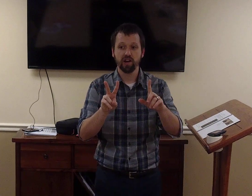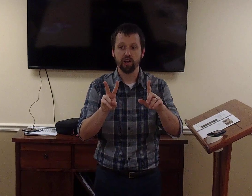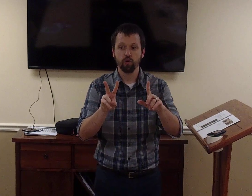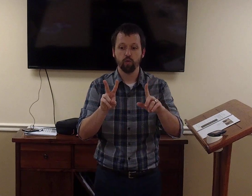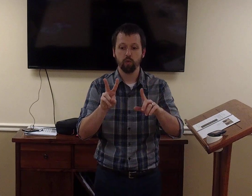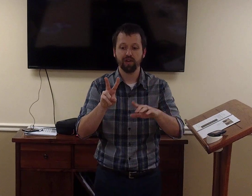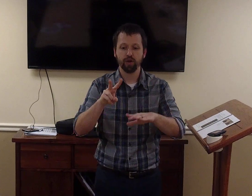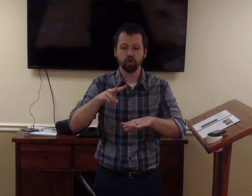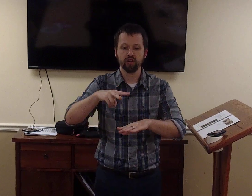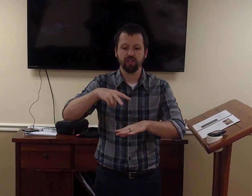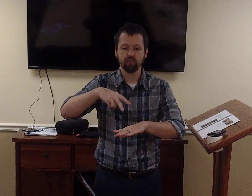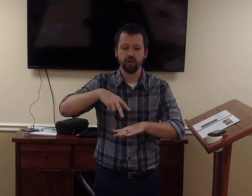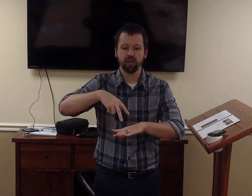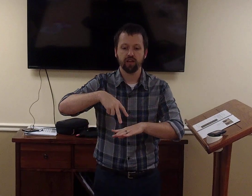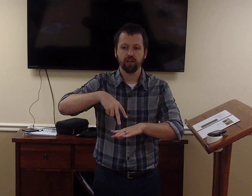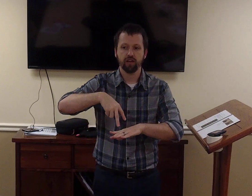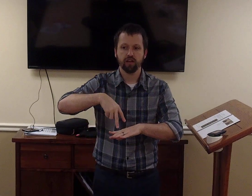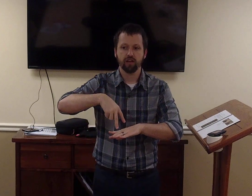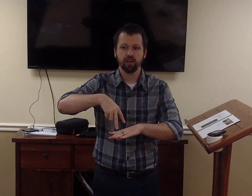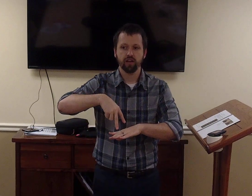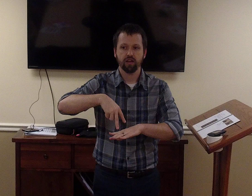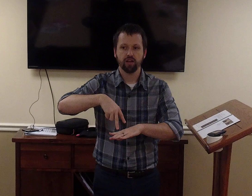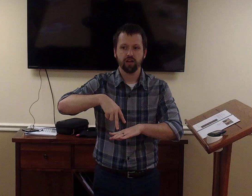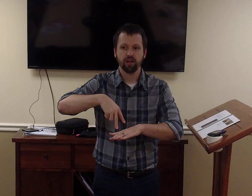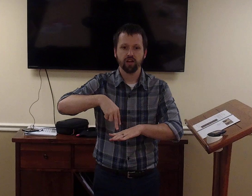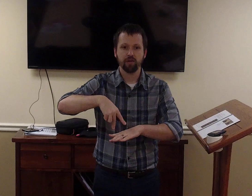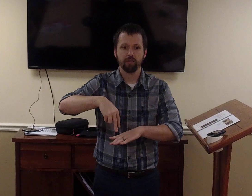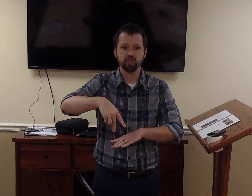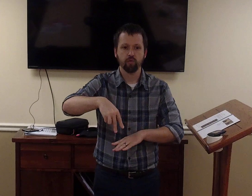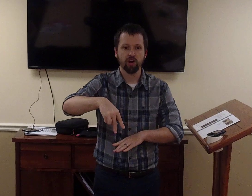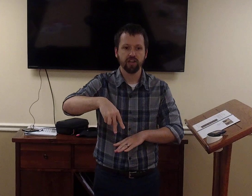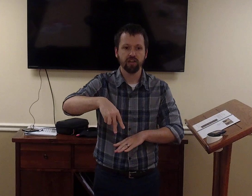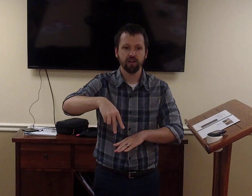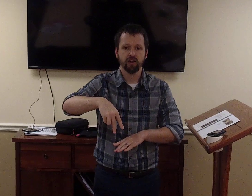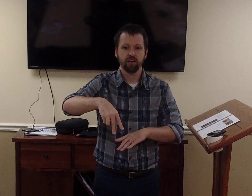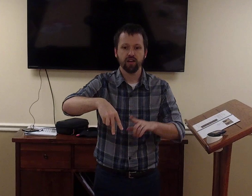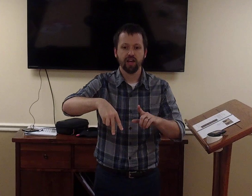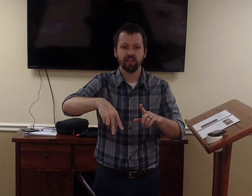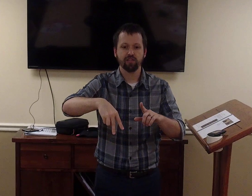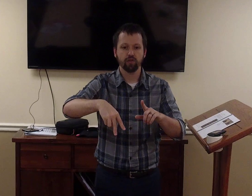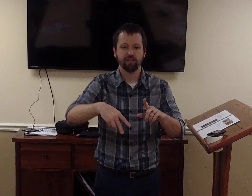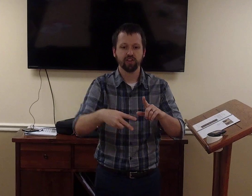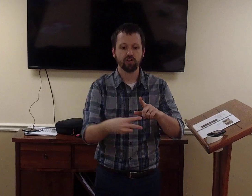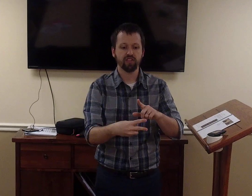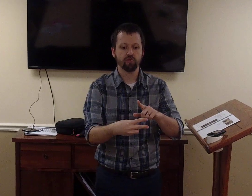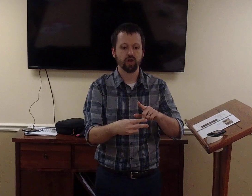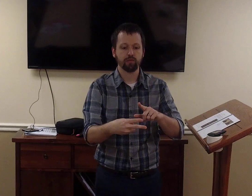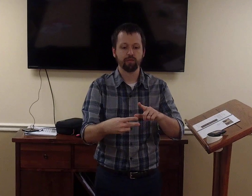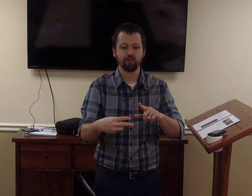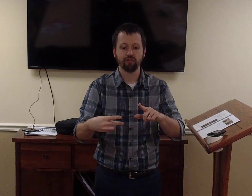we go. What if I turn it this way? Walking. It could be a person walking. Oh, this one. If I turn it this way, it could be a person